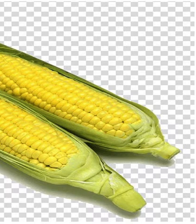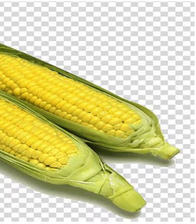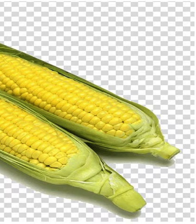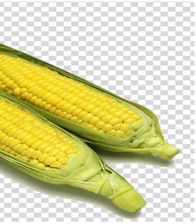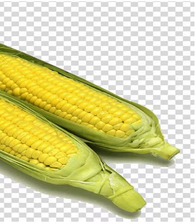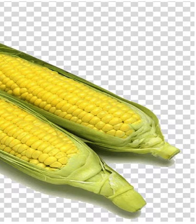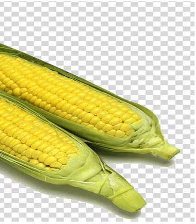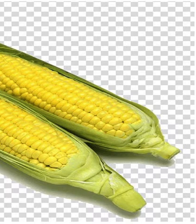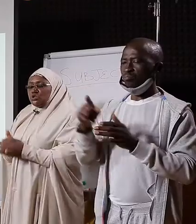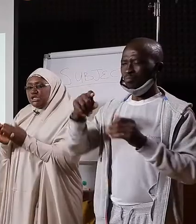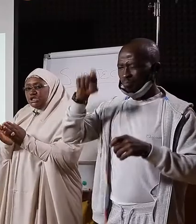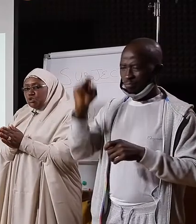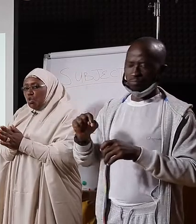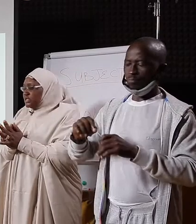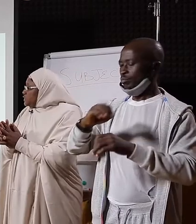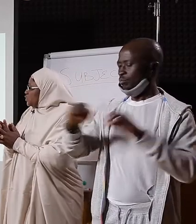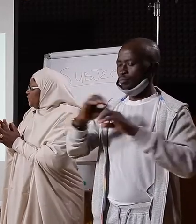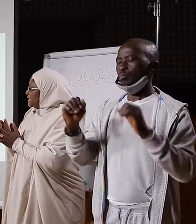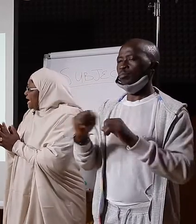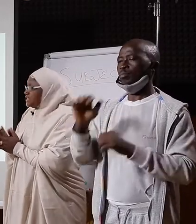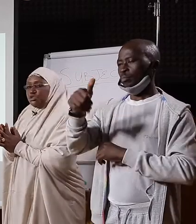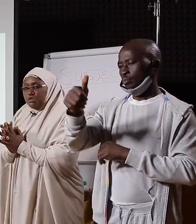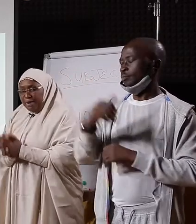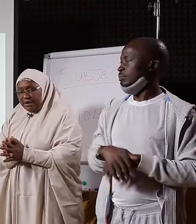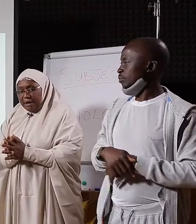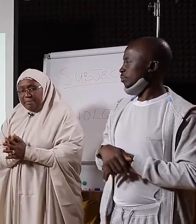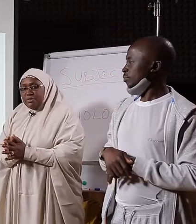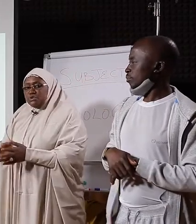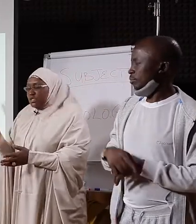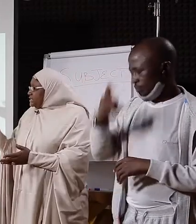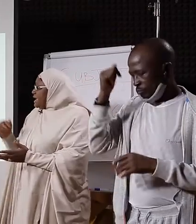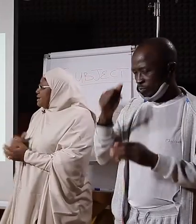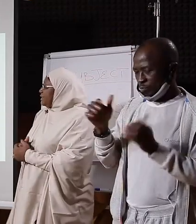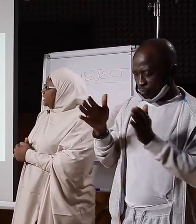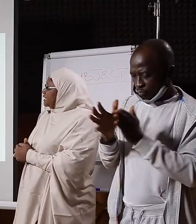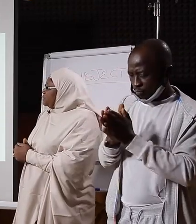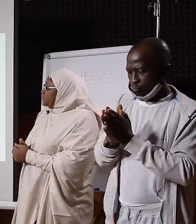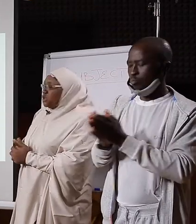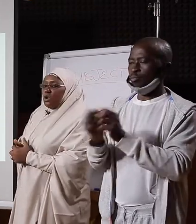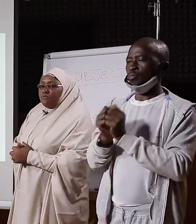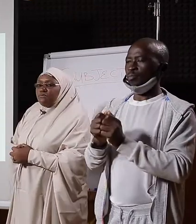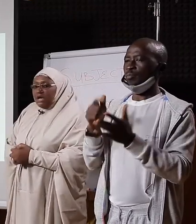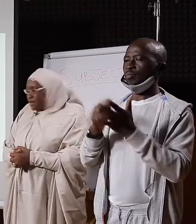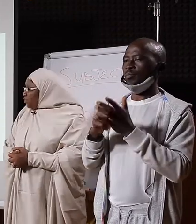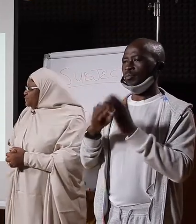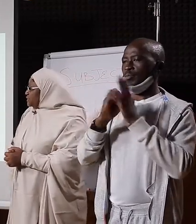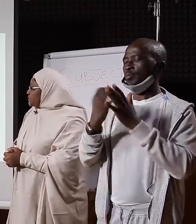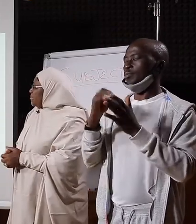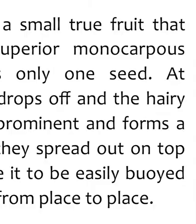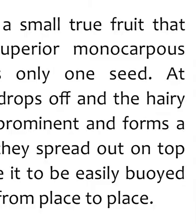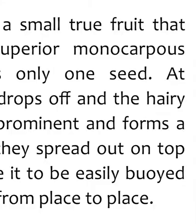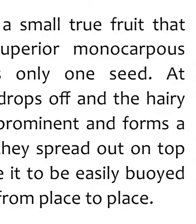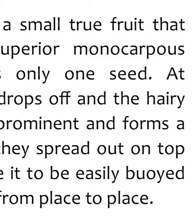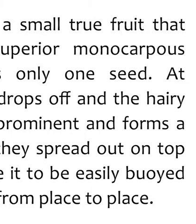ground. You have to do it yourself. So the seed coat is sort of attached to the pericarp. So these are examples of